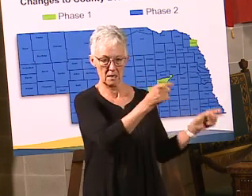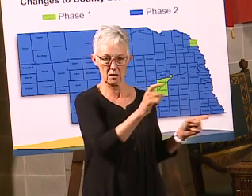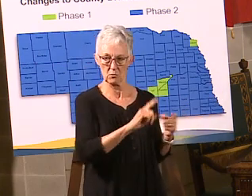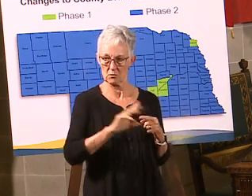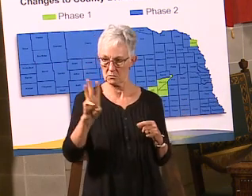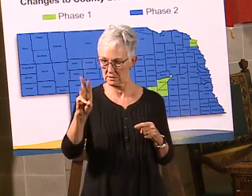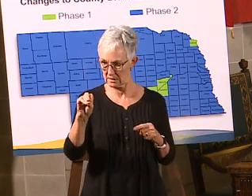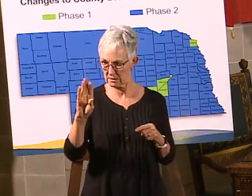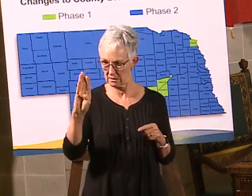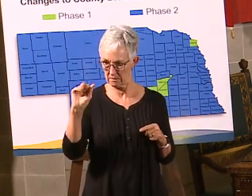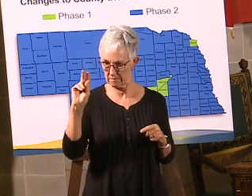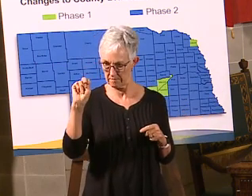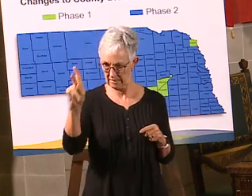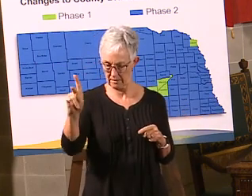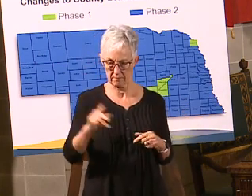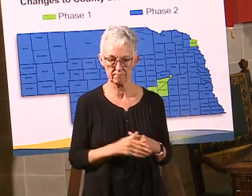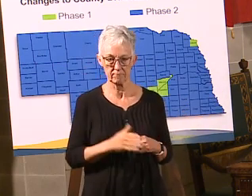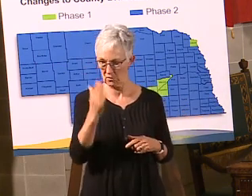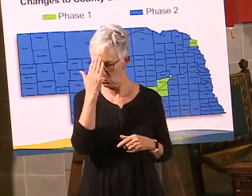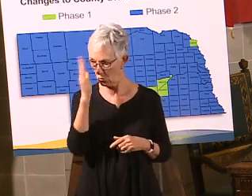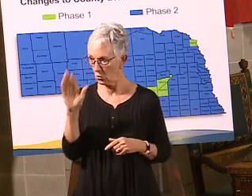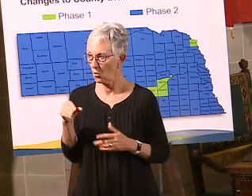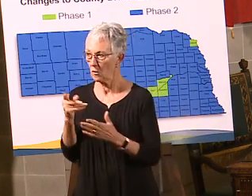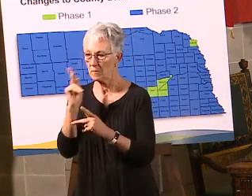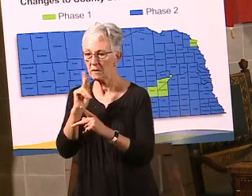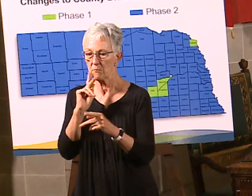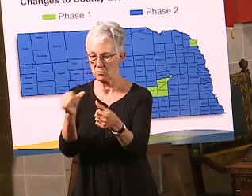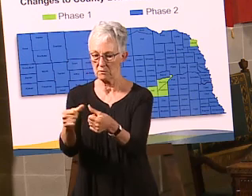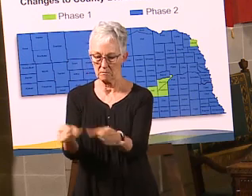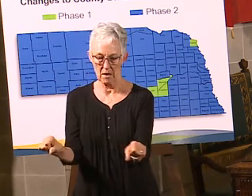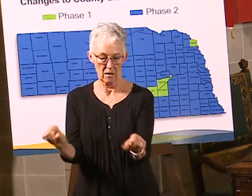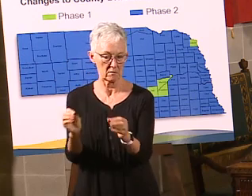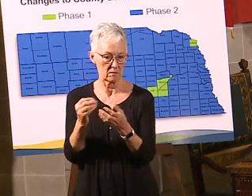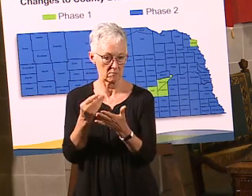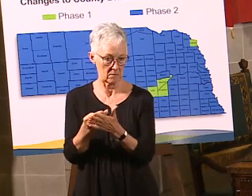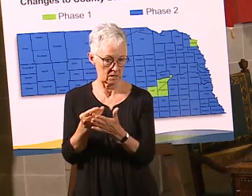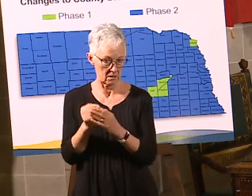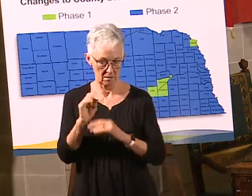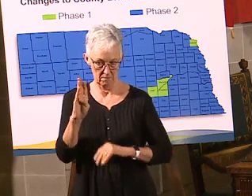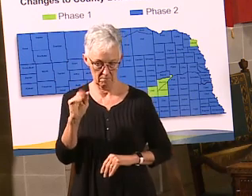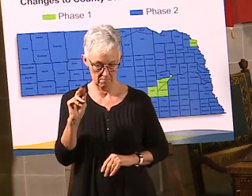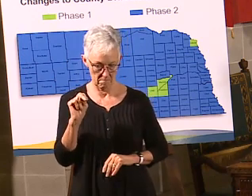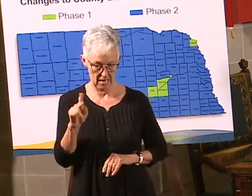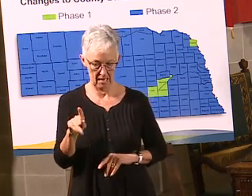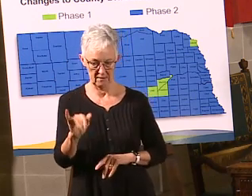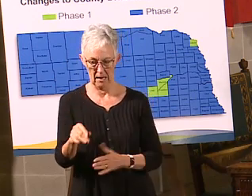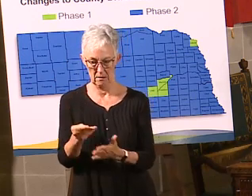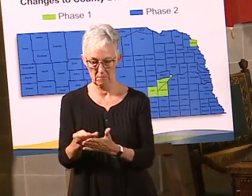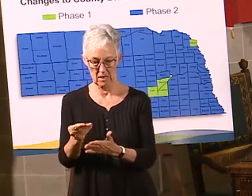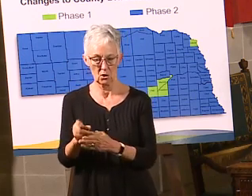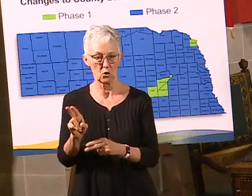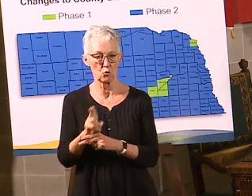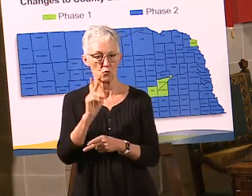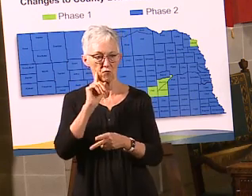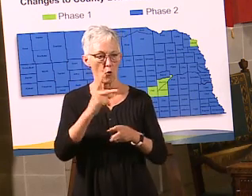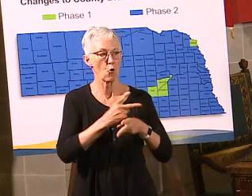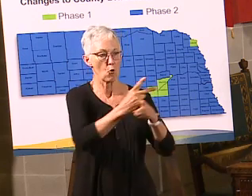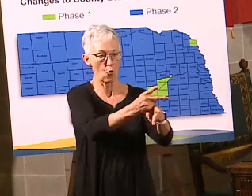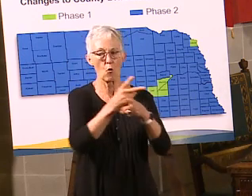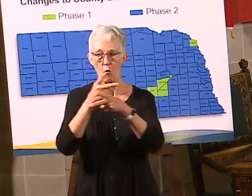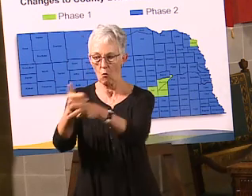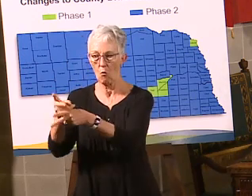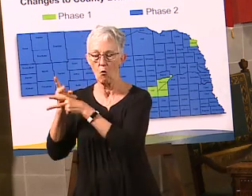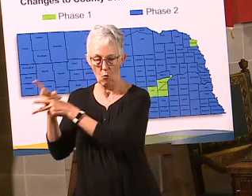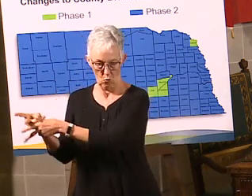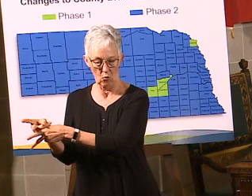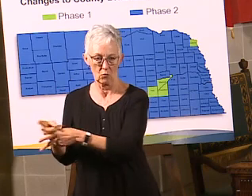deposit money in banks, that money then gets turned around into being able to do things like loans and so forth that help grow the economy. So we appreciate Medica